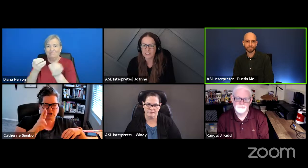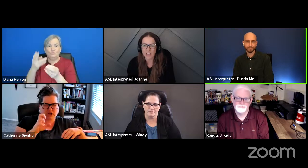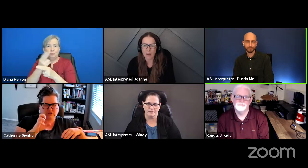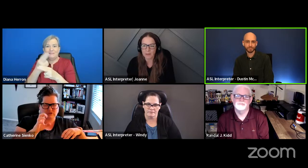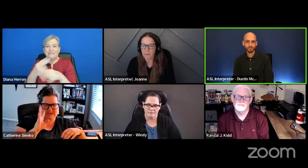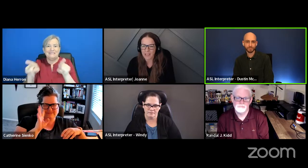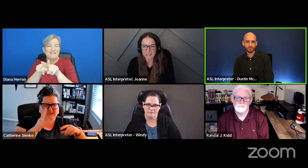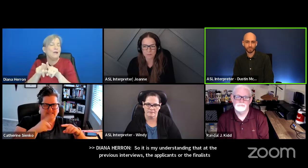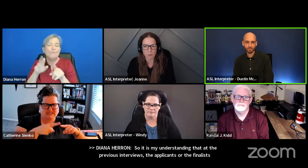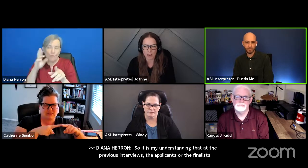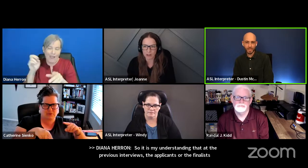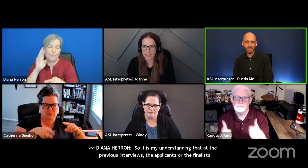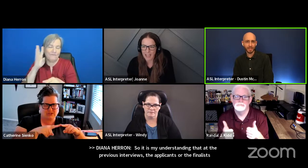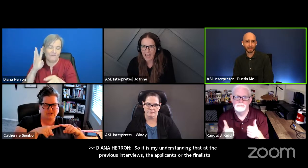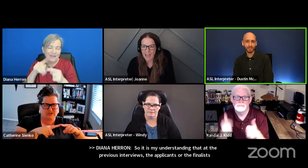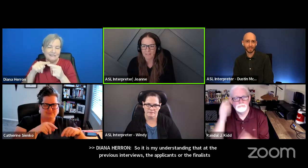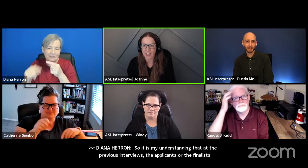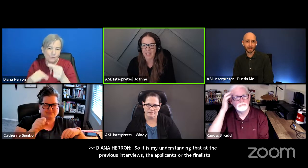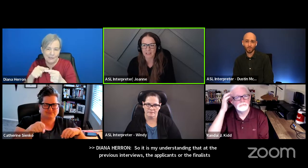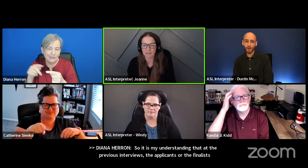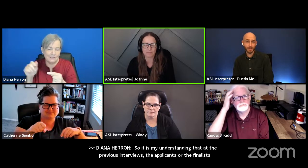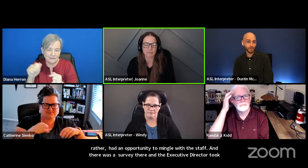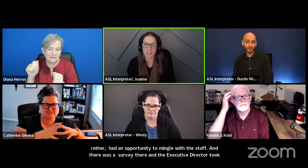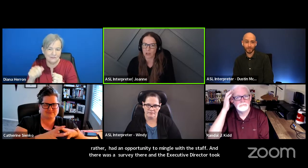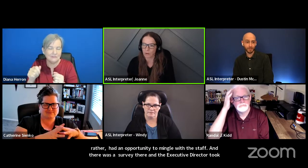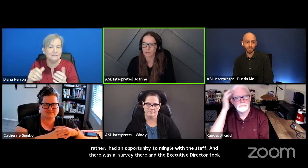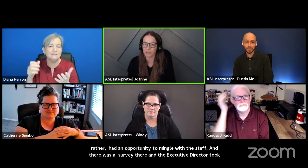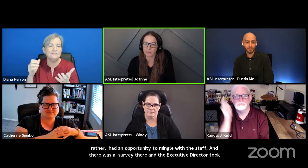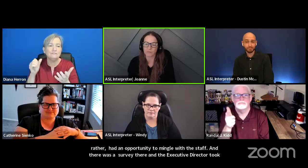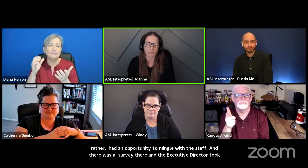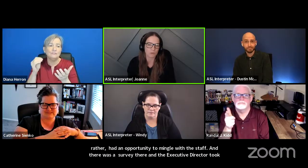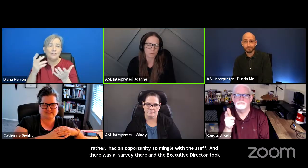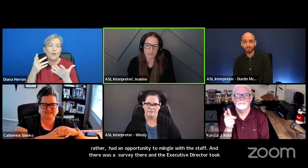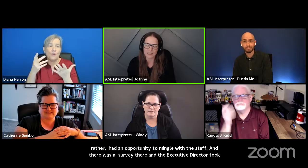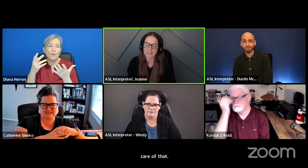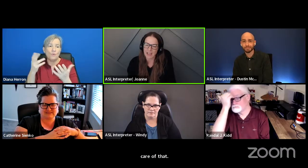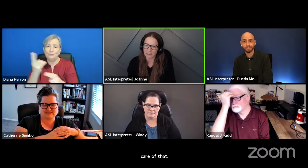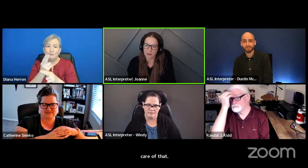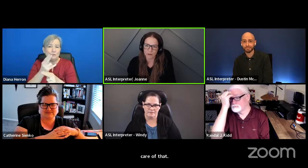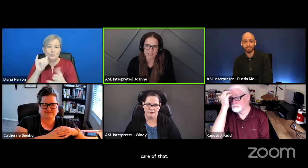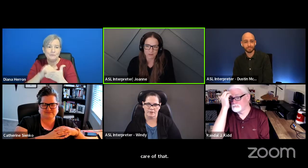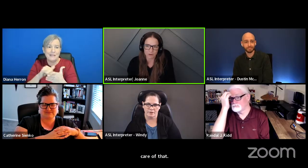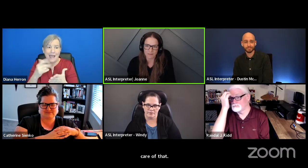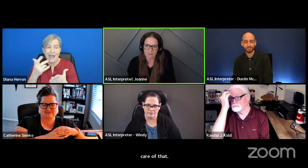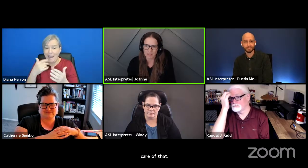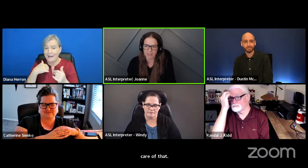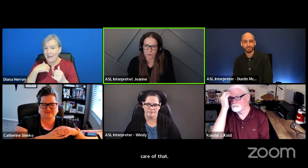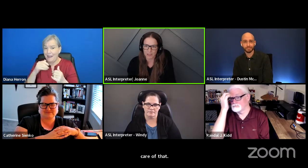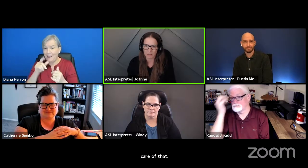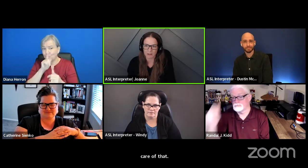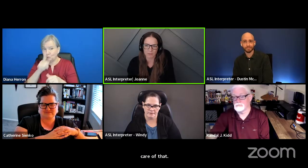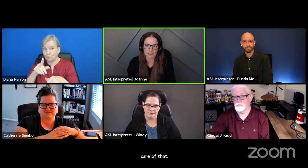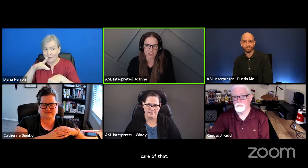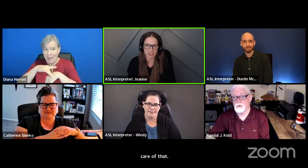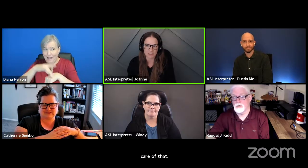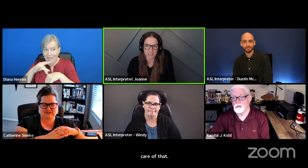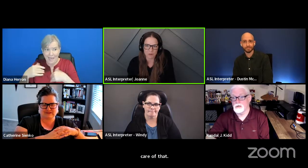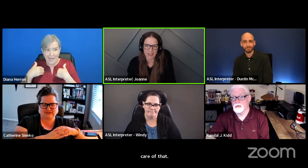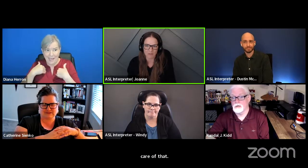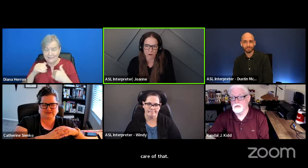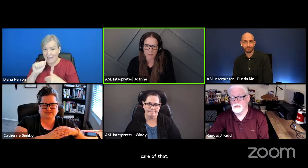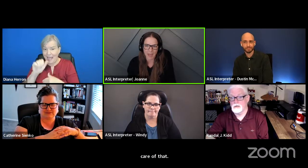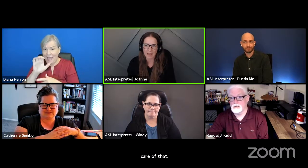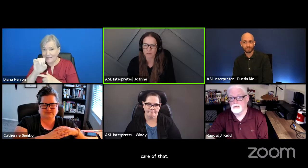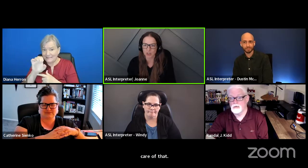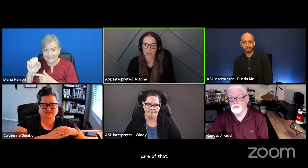We could just copy and paste what we already have, and why reinvent the wheel? Exactly. No need to reinvent the wheel. Let's just